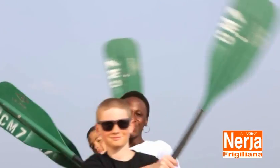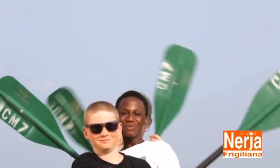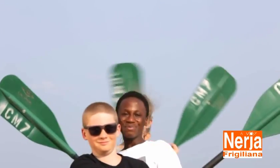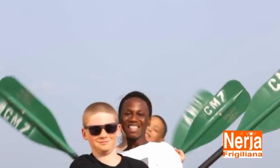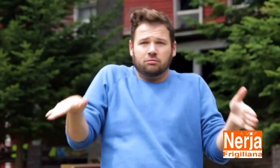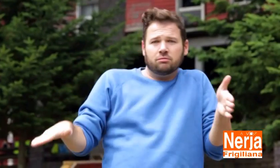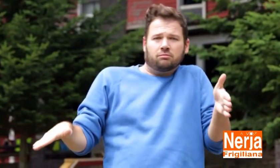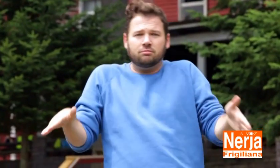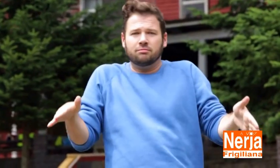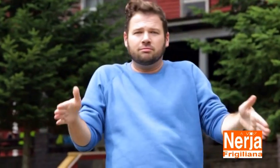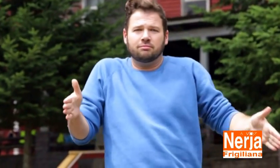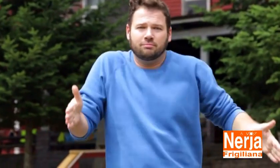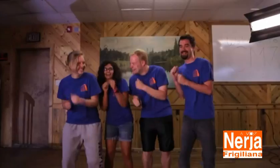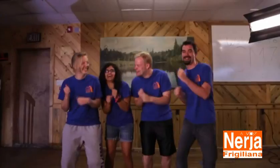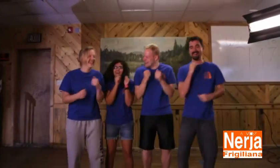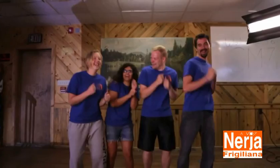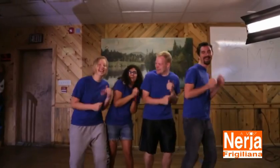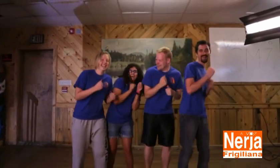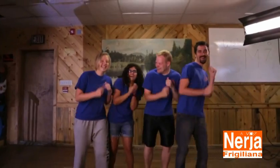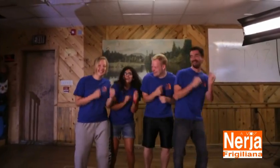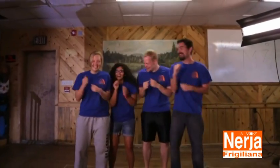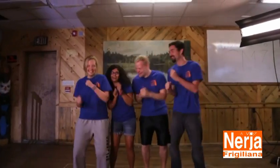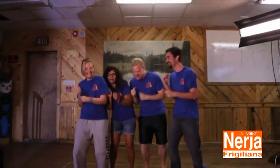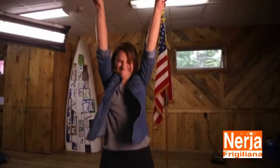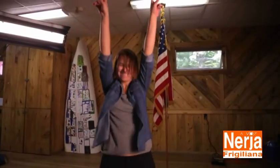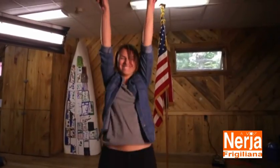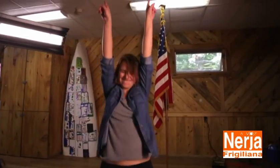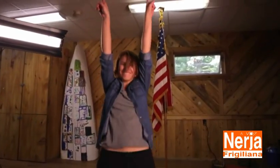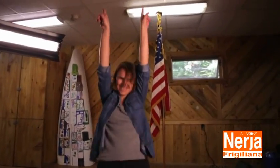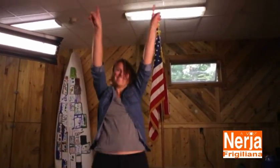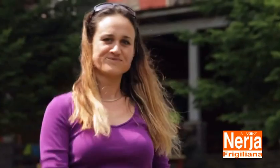Bring me down, can't none bring me down. I said,